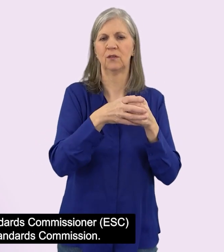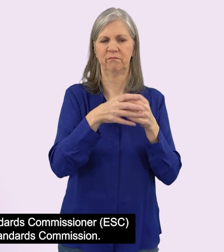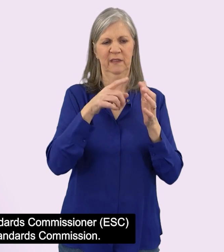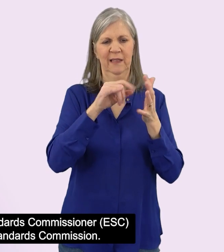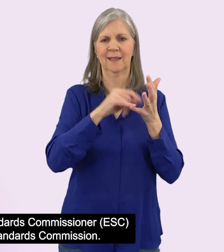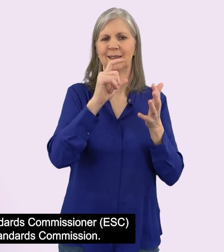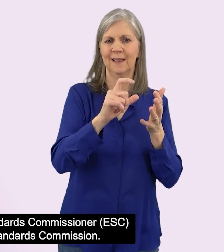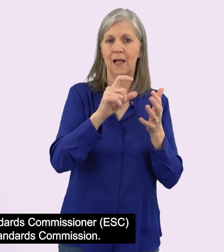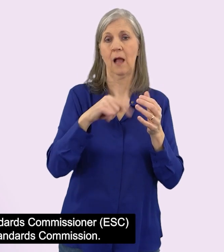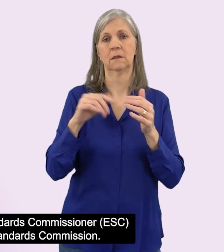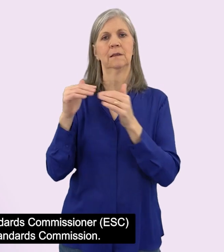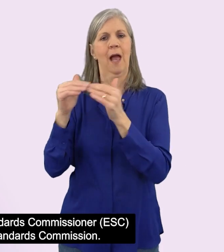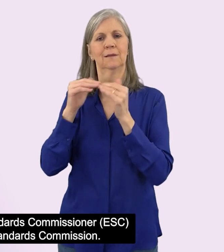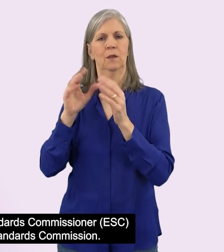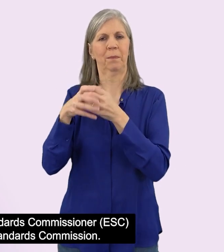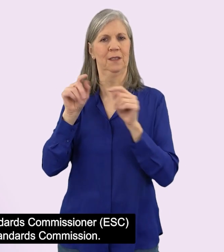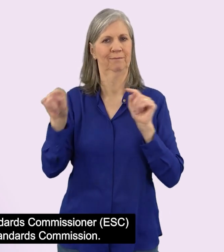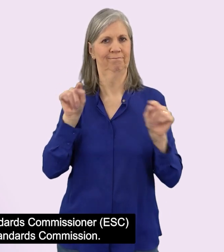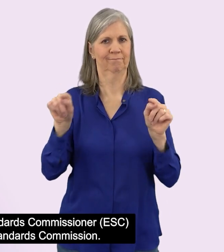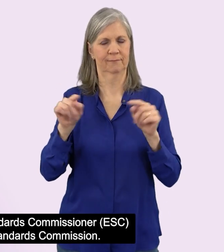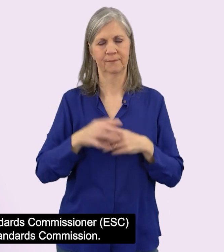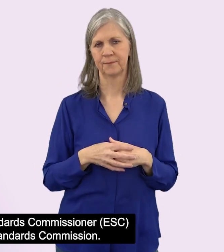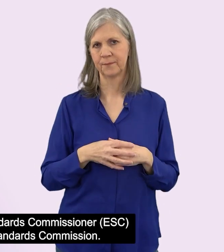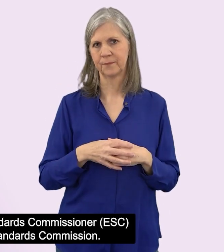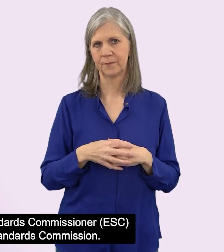Commissioner, ESC, and the Standards Commission.